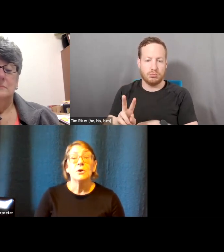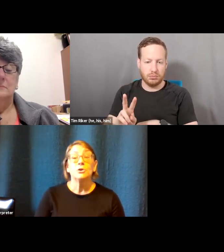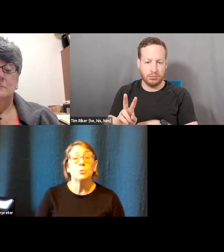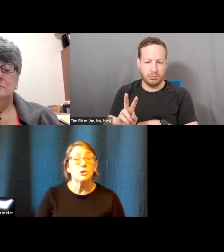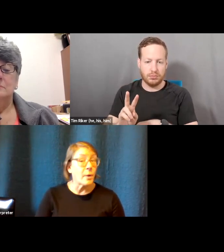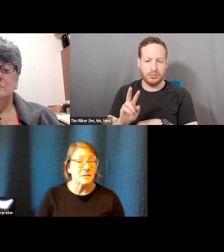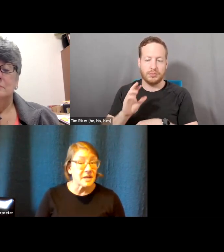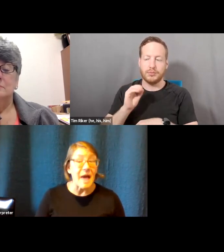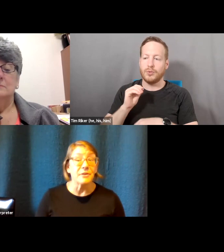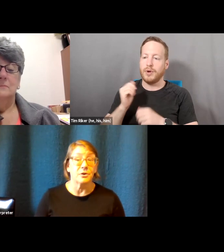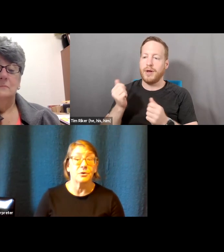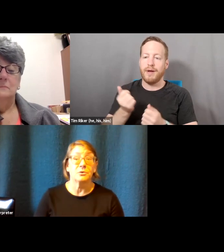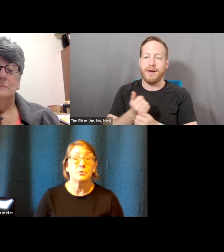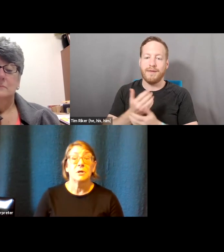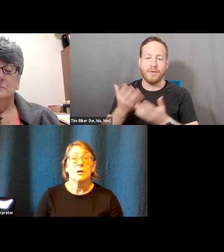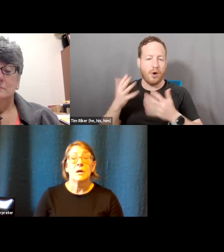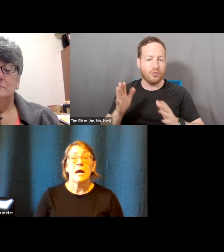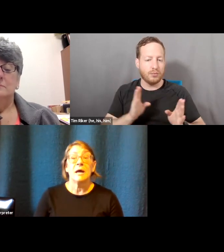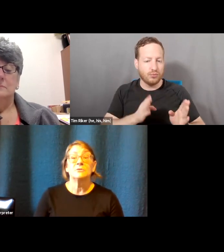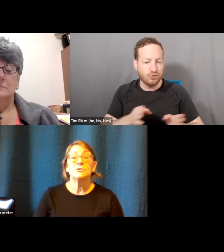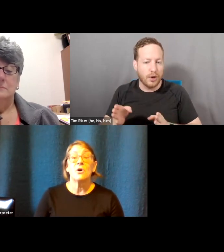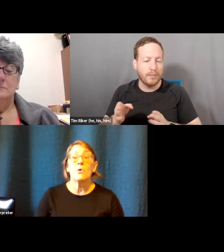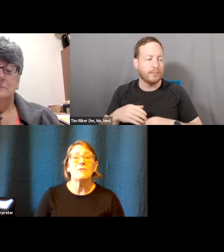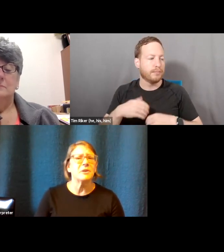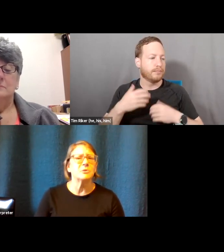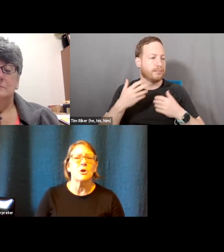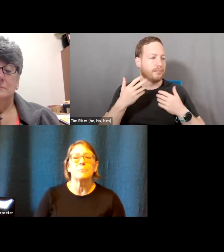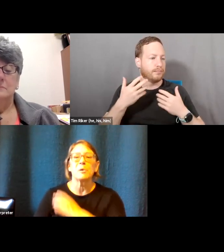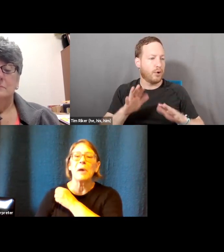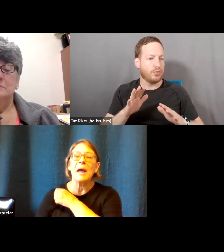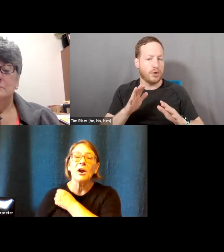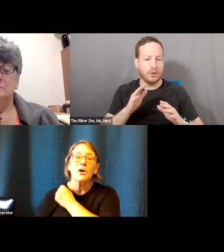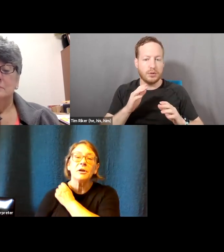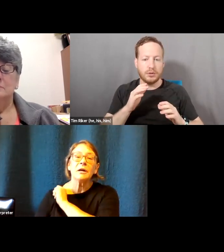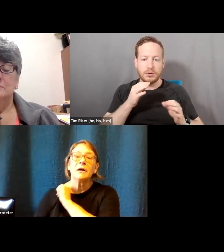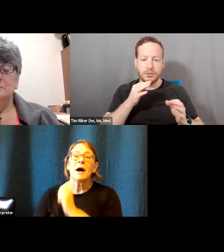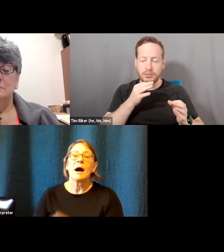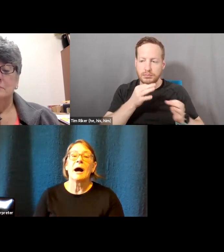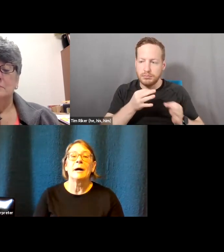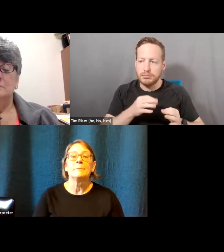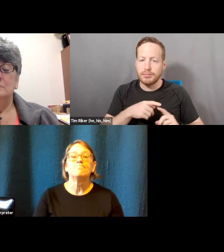employer. You would go in together. And so everything was already prepared.